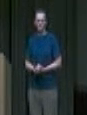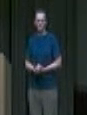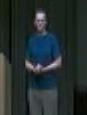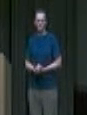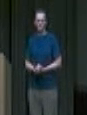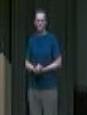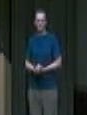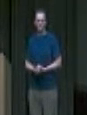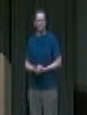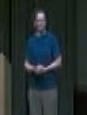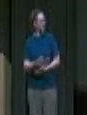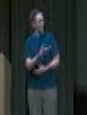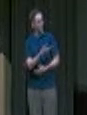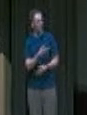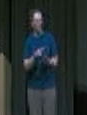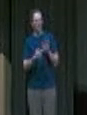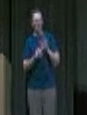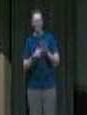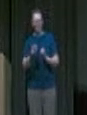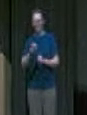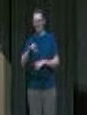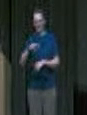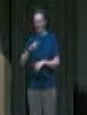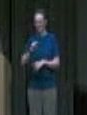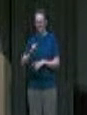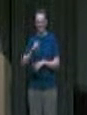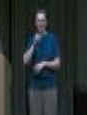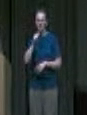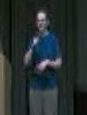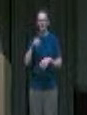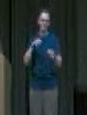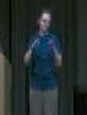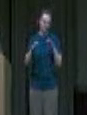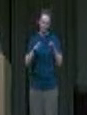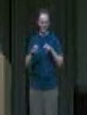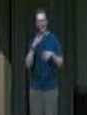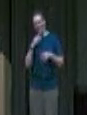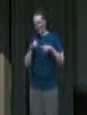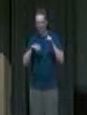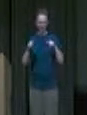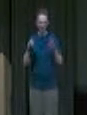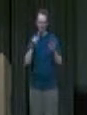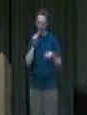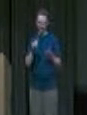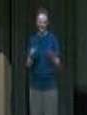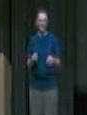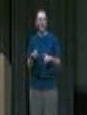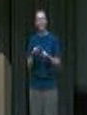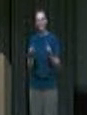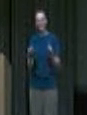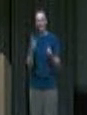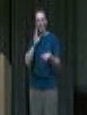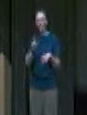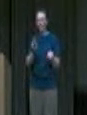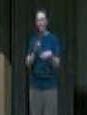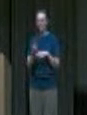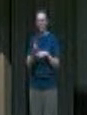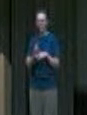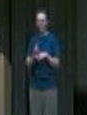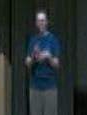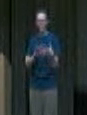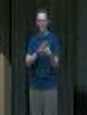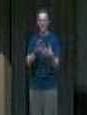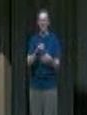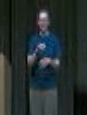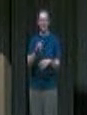So this is a figure showing the siphons, and I'm not going to explain to you what the different colors are, but we will be using a